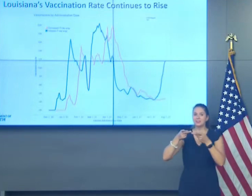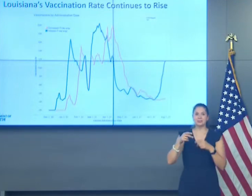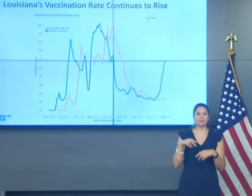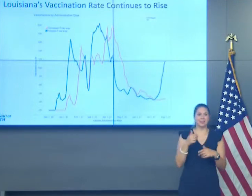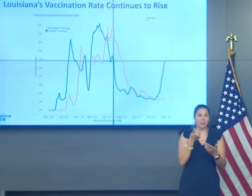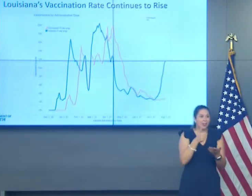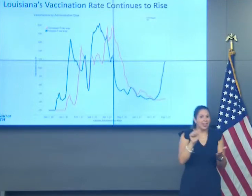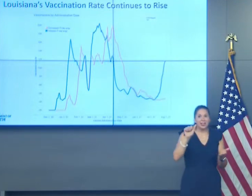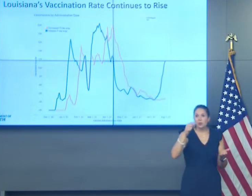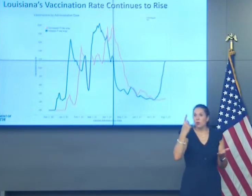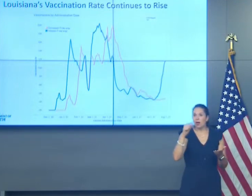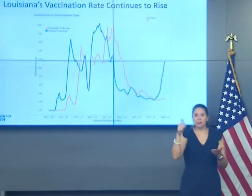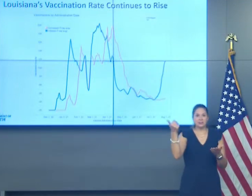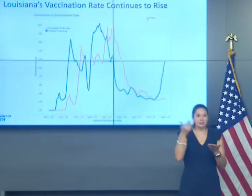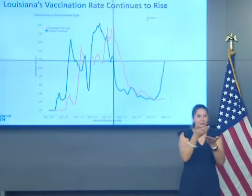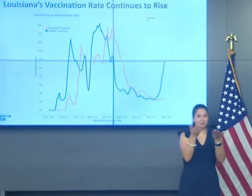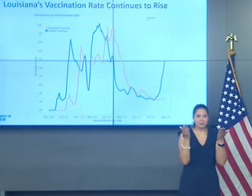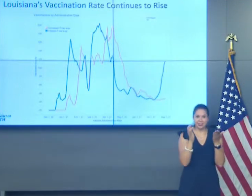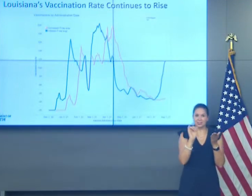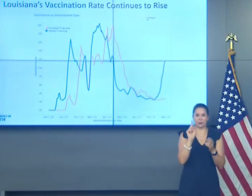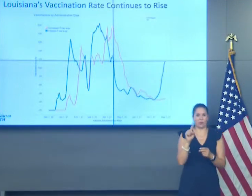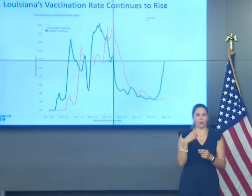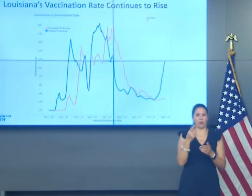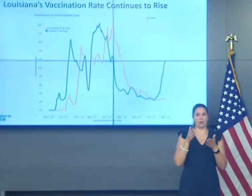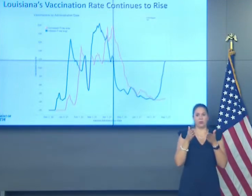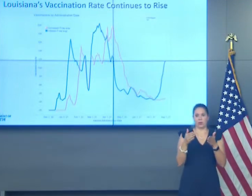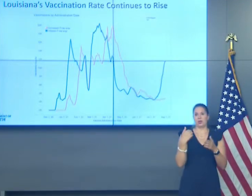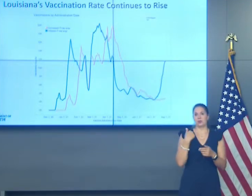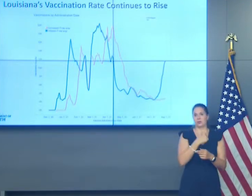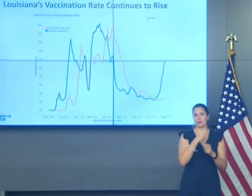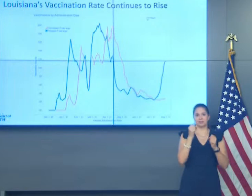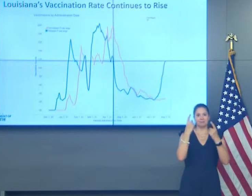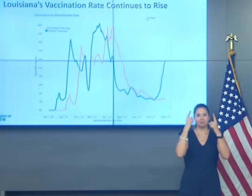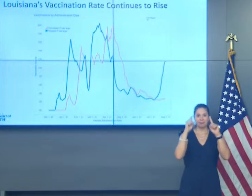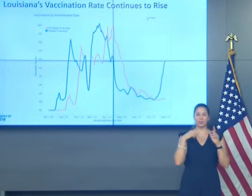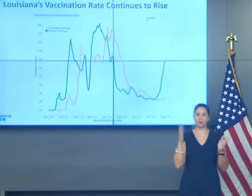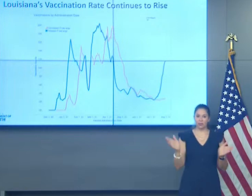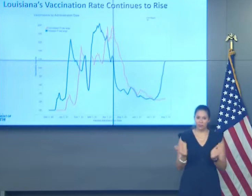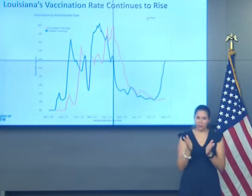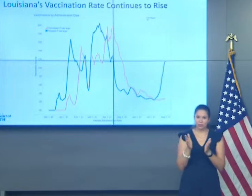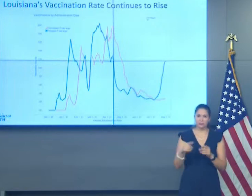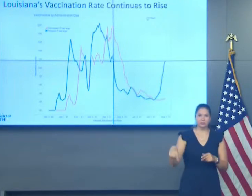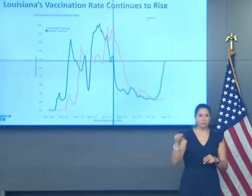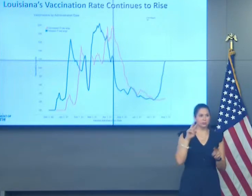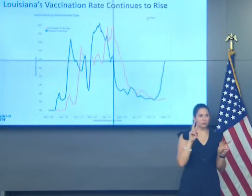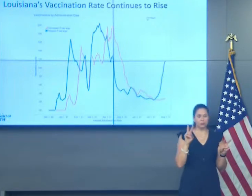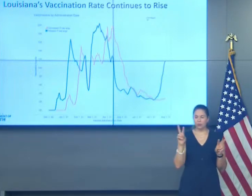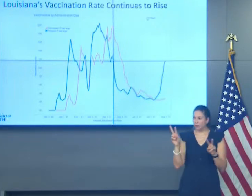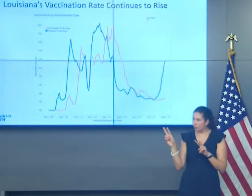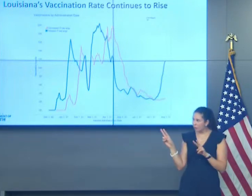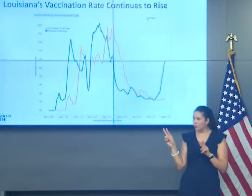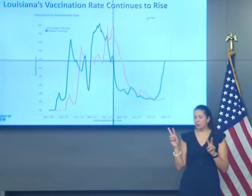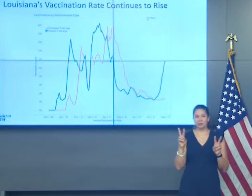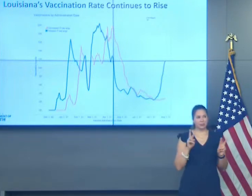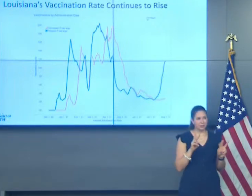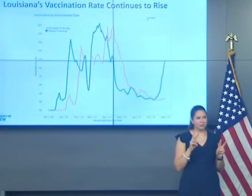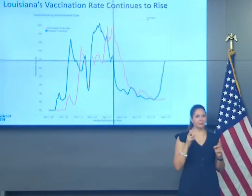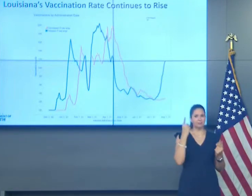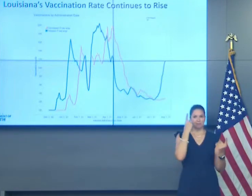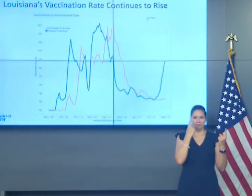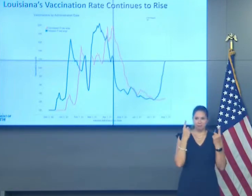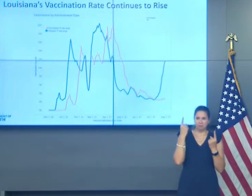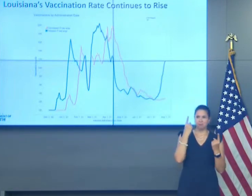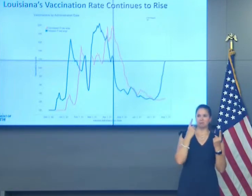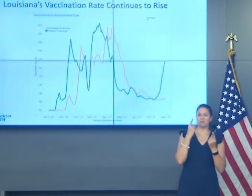and anyone else. That's the only way we're going to be successful right now. So I urge people to look around, take stock of what is happening in the state,